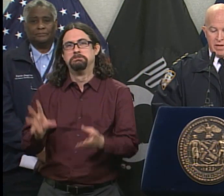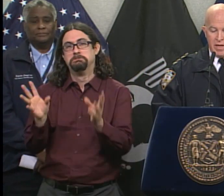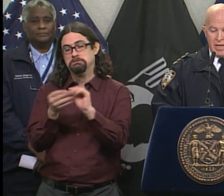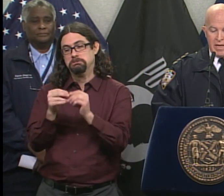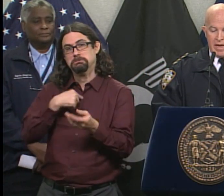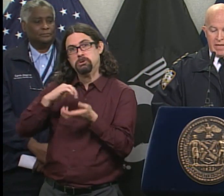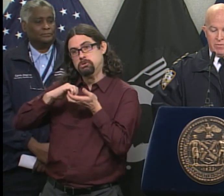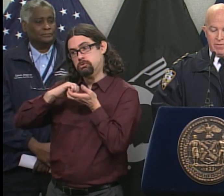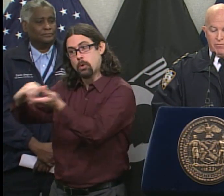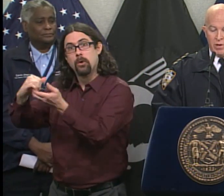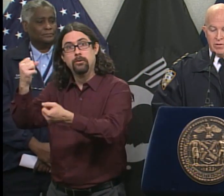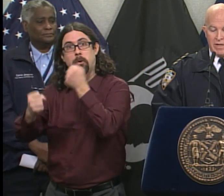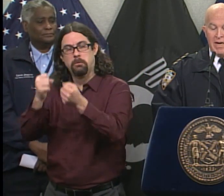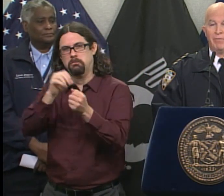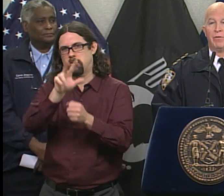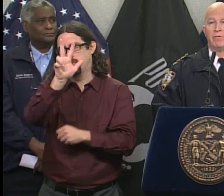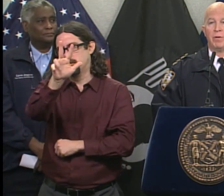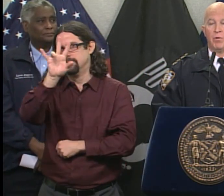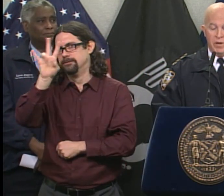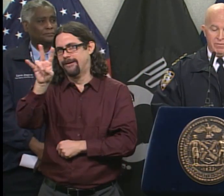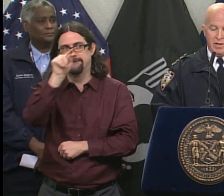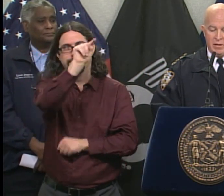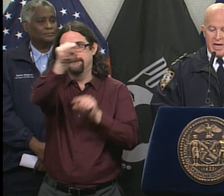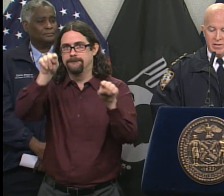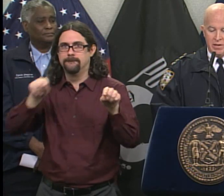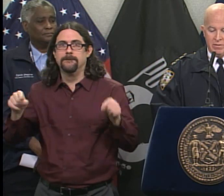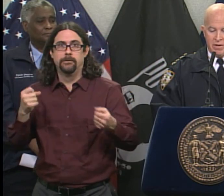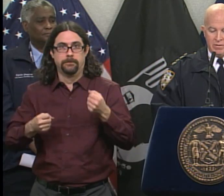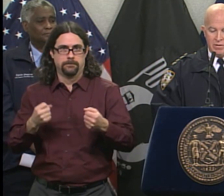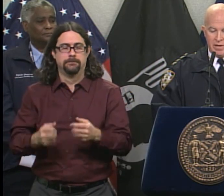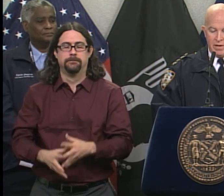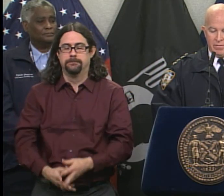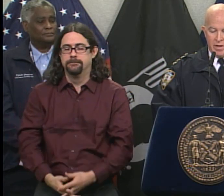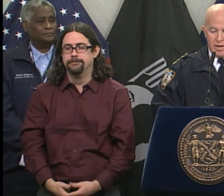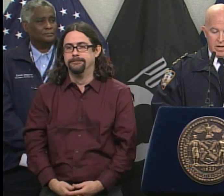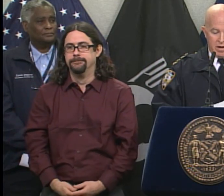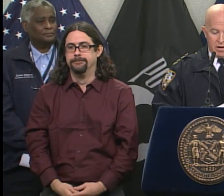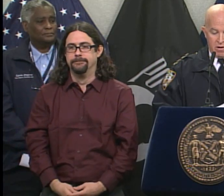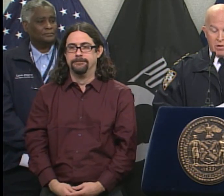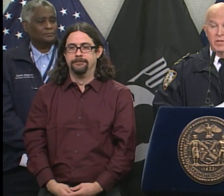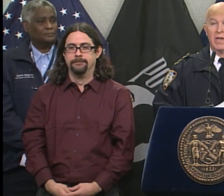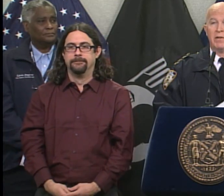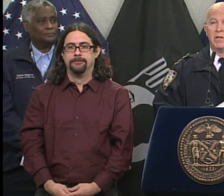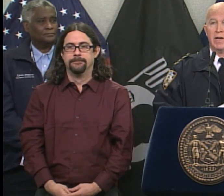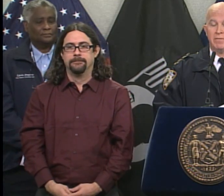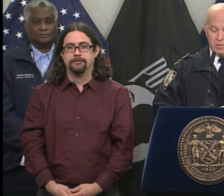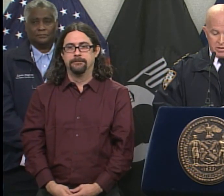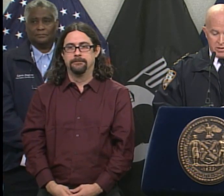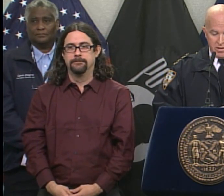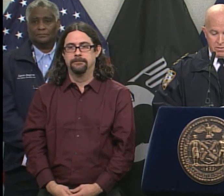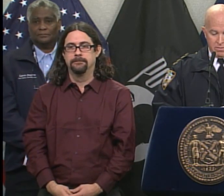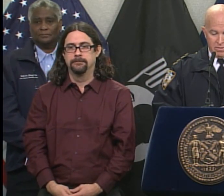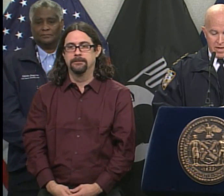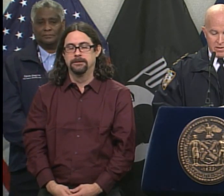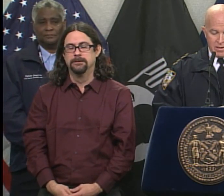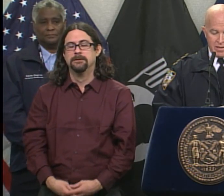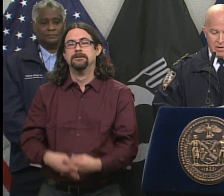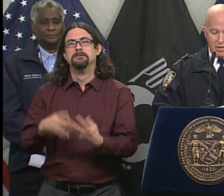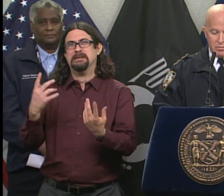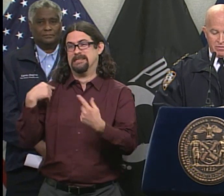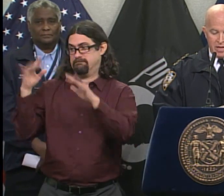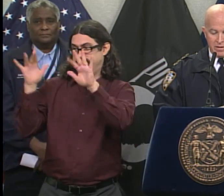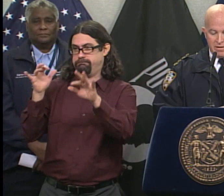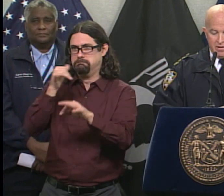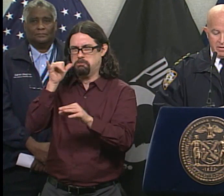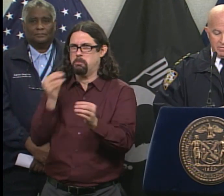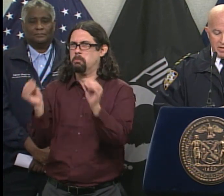37%. And there were 484 reported vehicle accidents throughout the city. Our homeless outreach efforts continued. We had 68